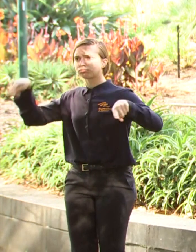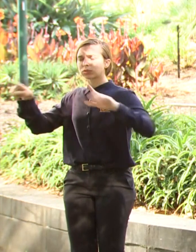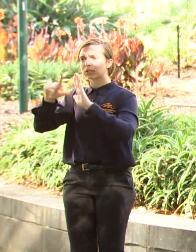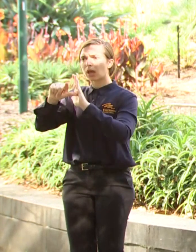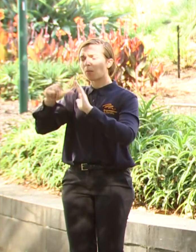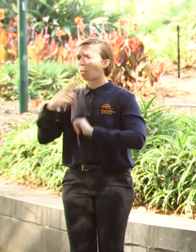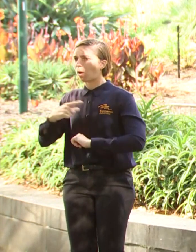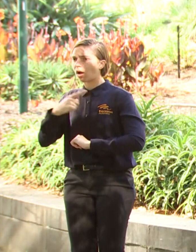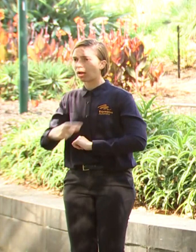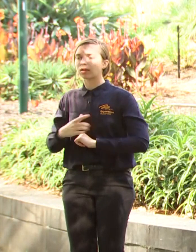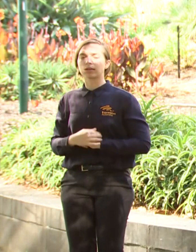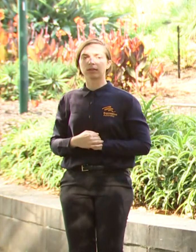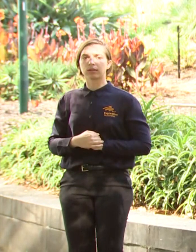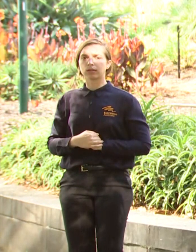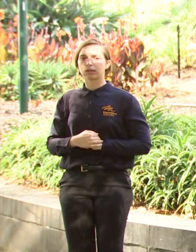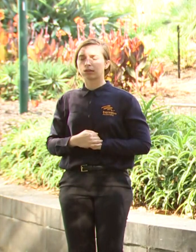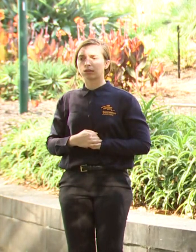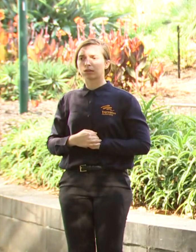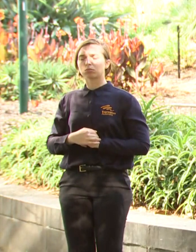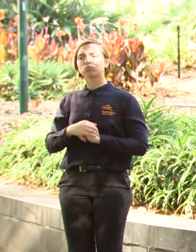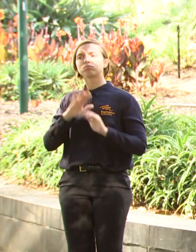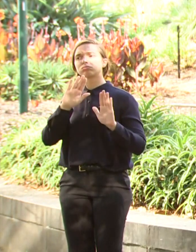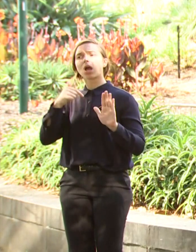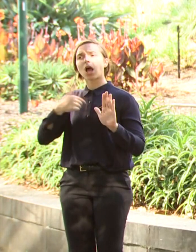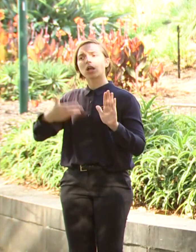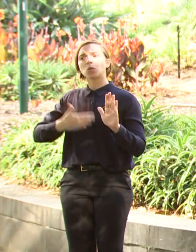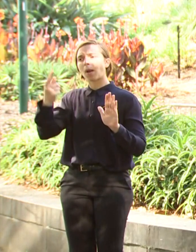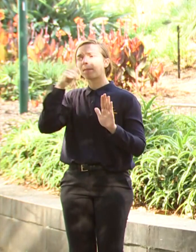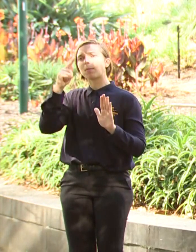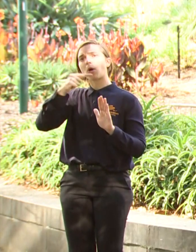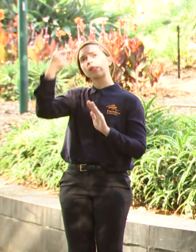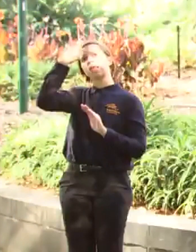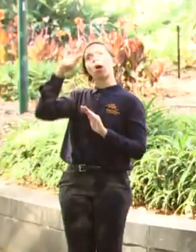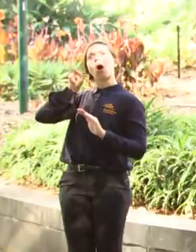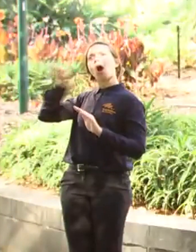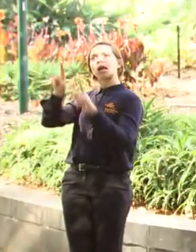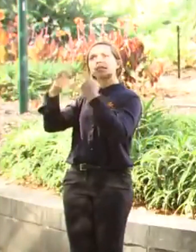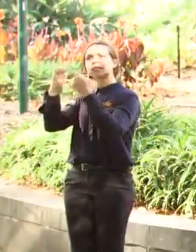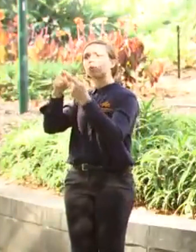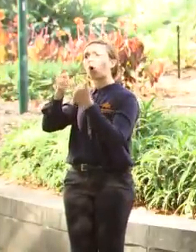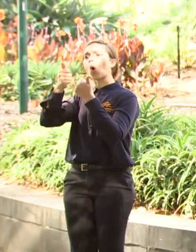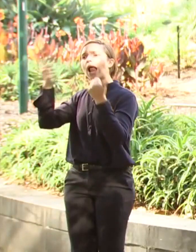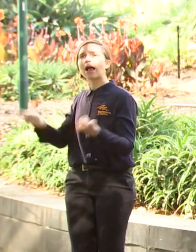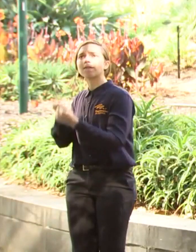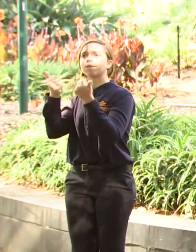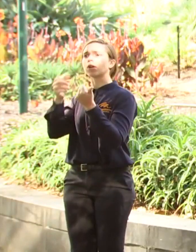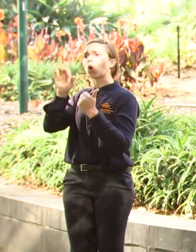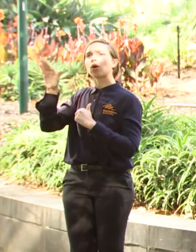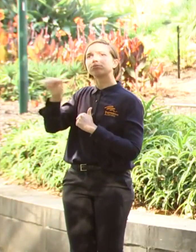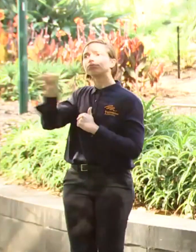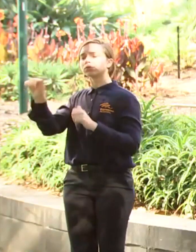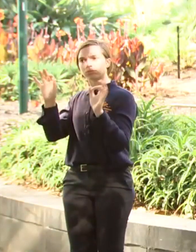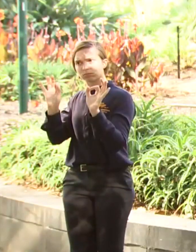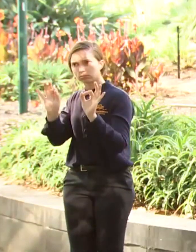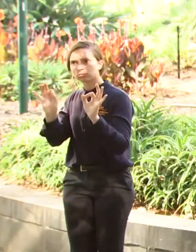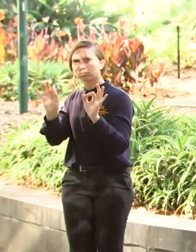wouldn't want anyone to think that the staff are not absolutely committed and dedicated to this important work, and they're very well versed